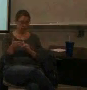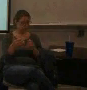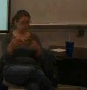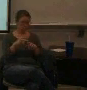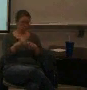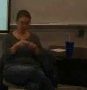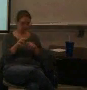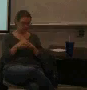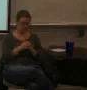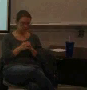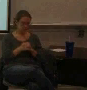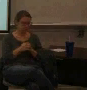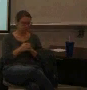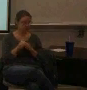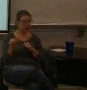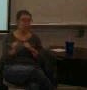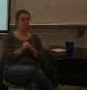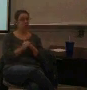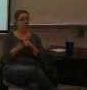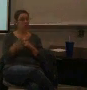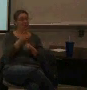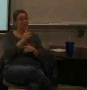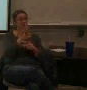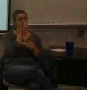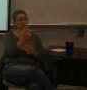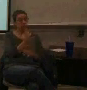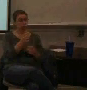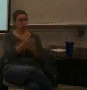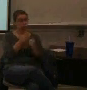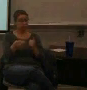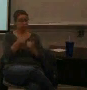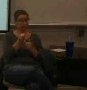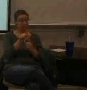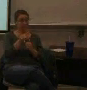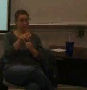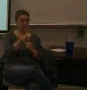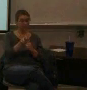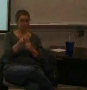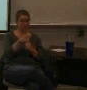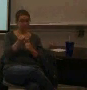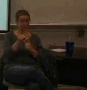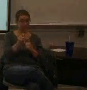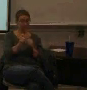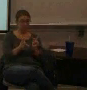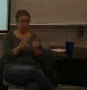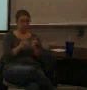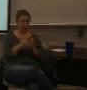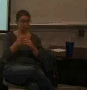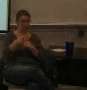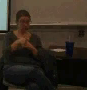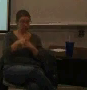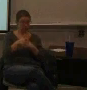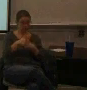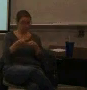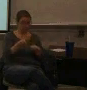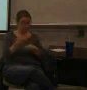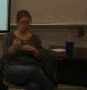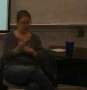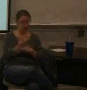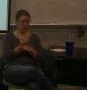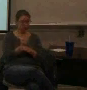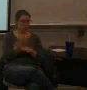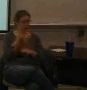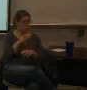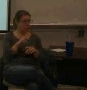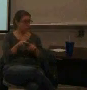saline. The other thing that's interesting with these saline lakes that people oftentimes do is they use them as a source of